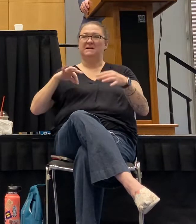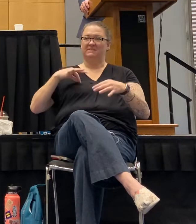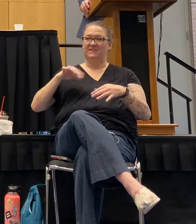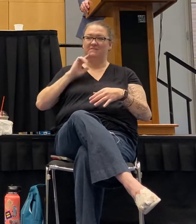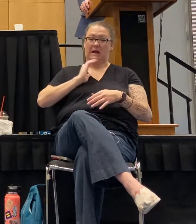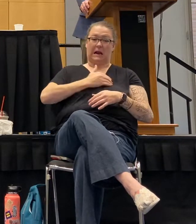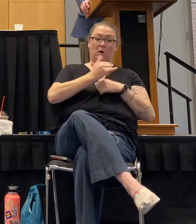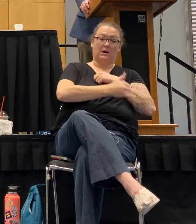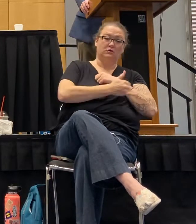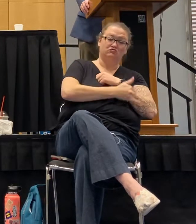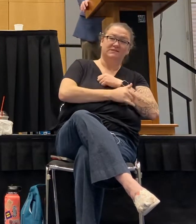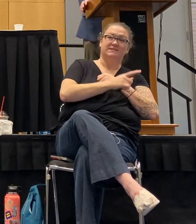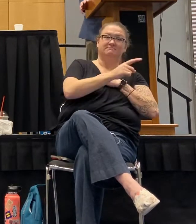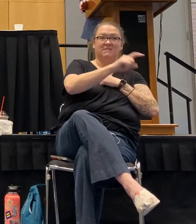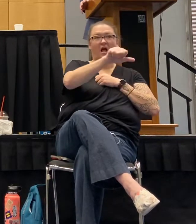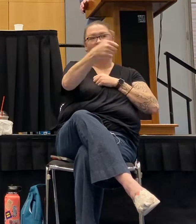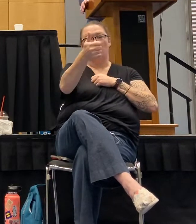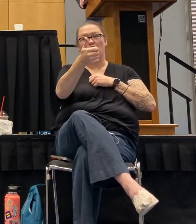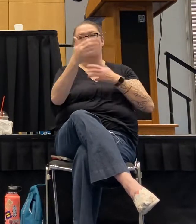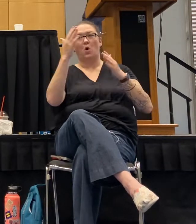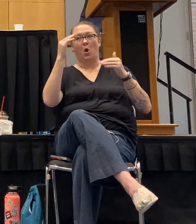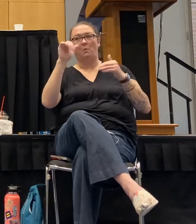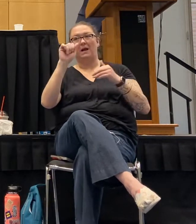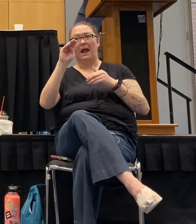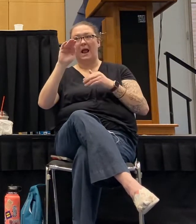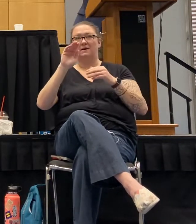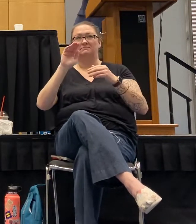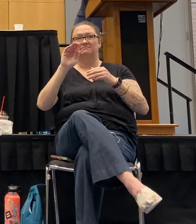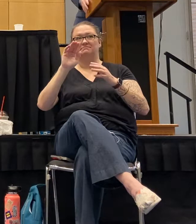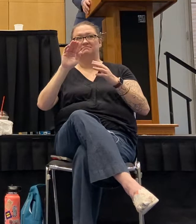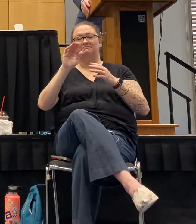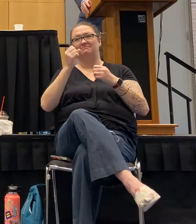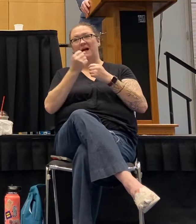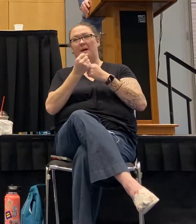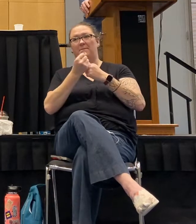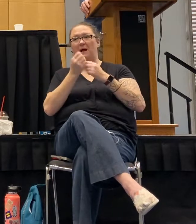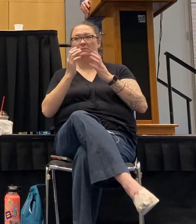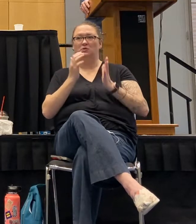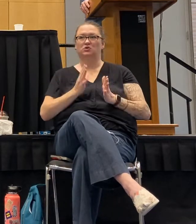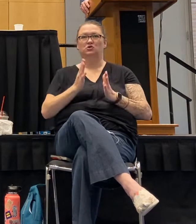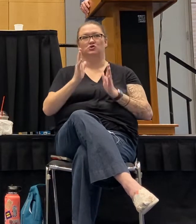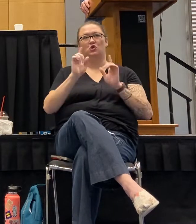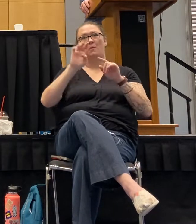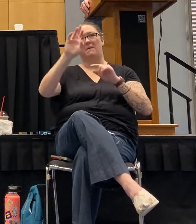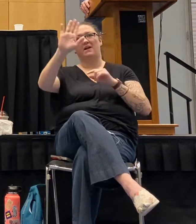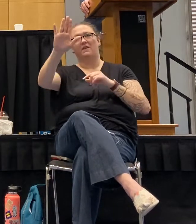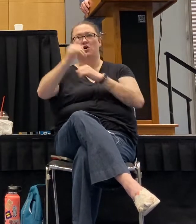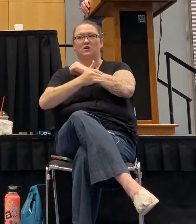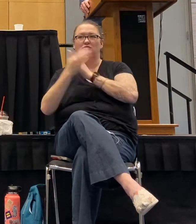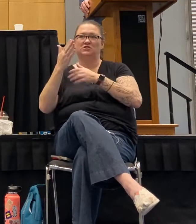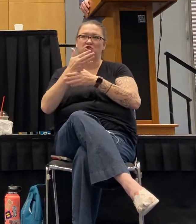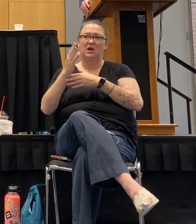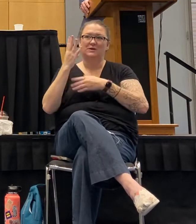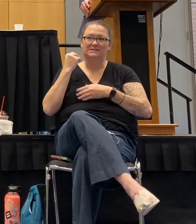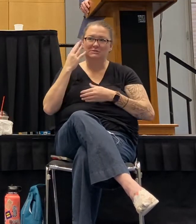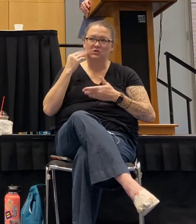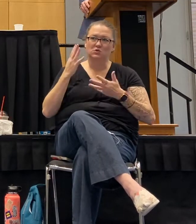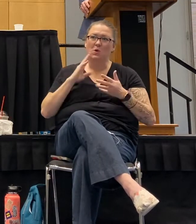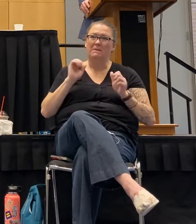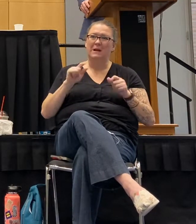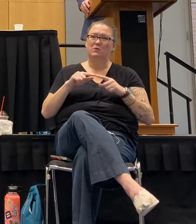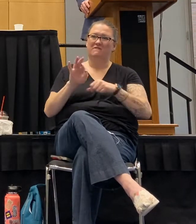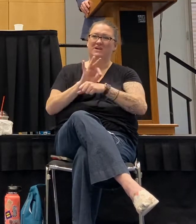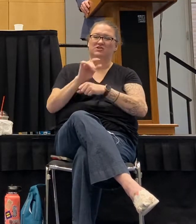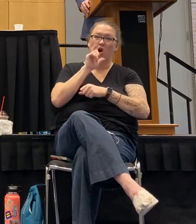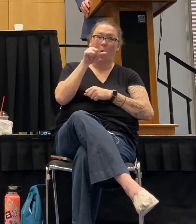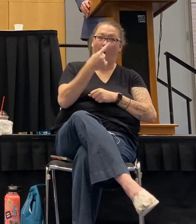country, as well as those, we hope, ambassadors that go back to their home countries and share those experiences. And so they want them to be able to function not